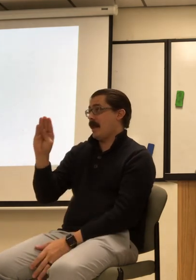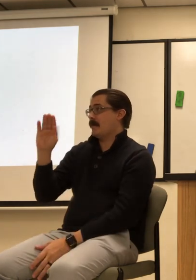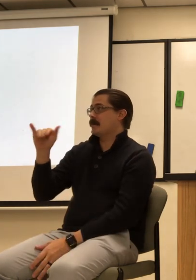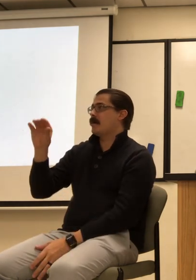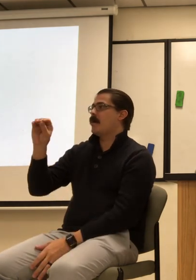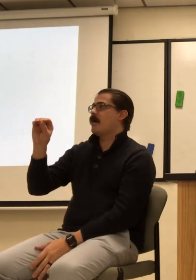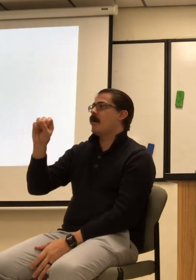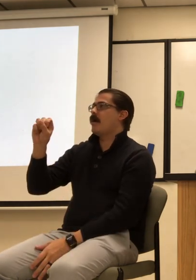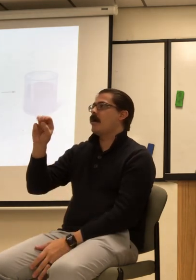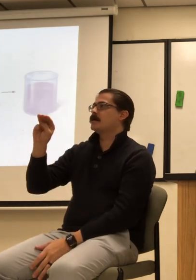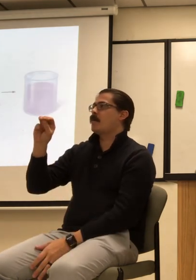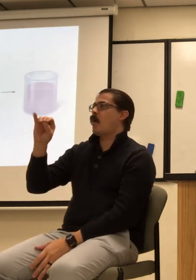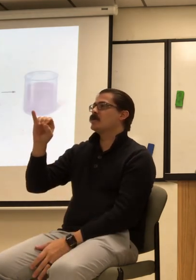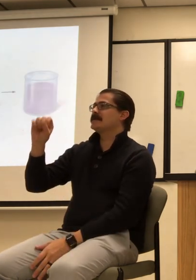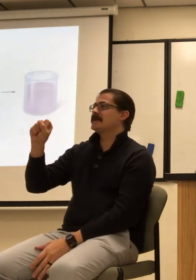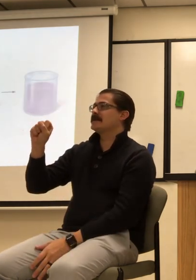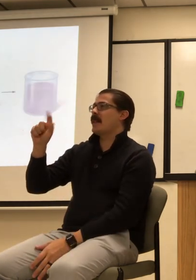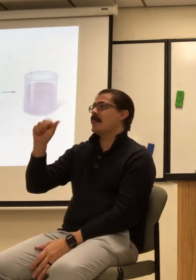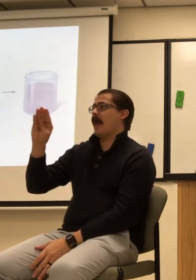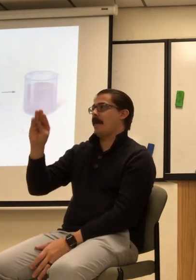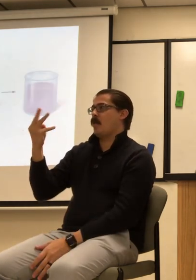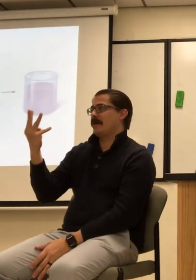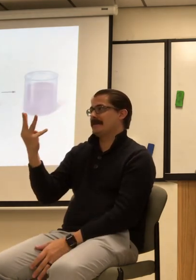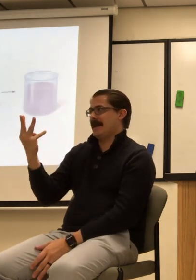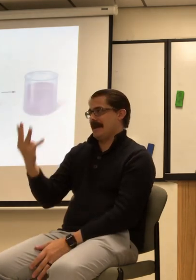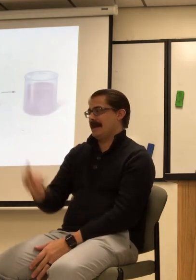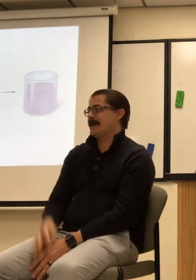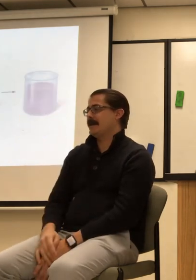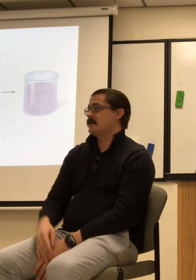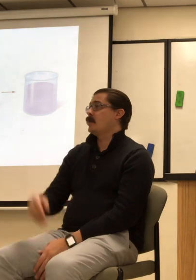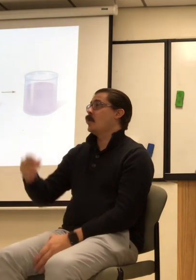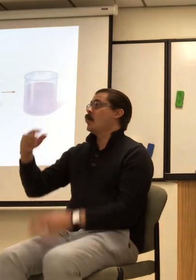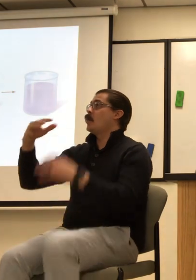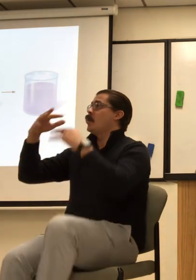osmosis lab. So diffusion